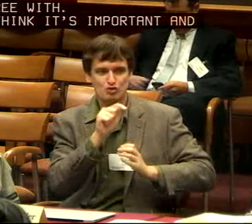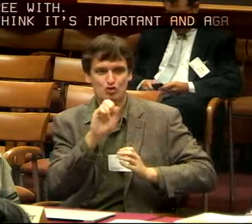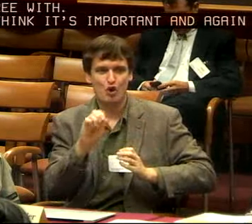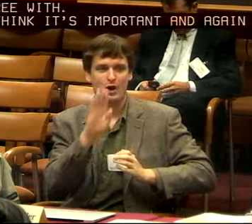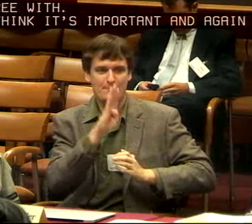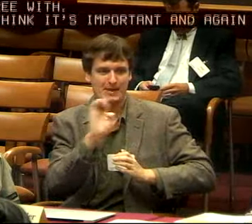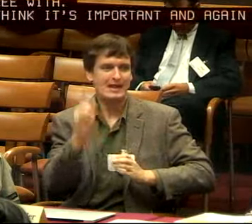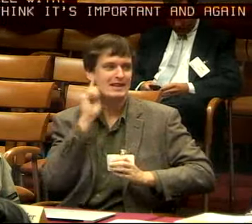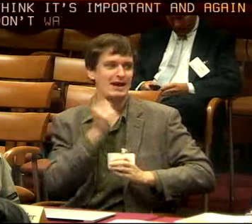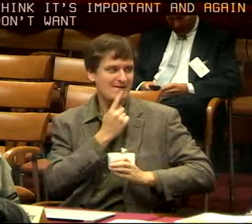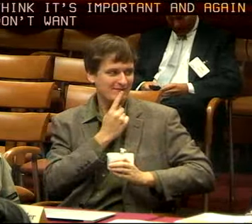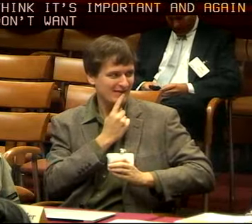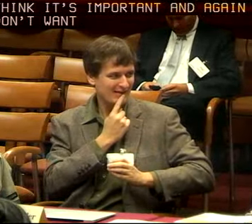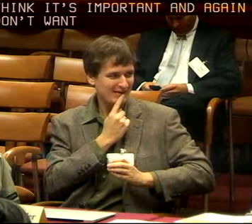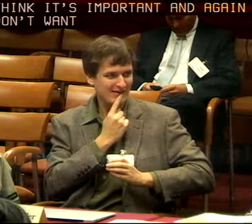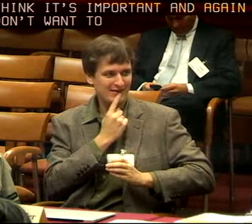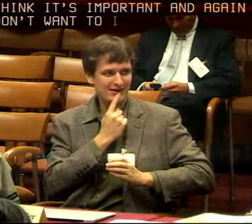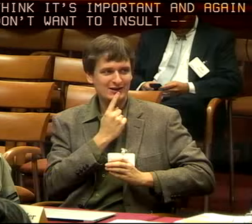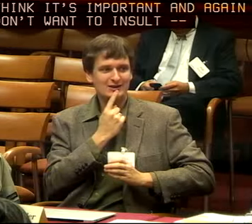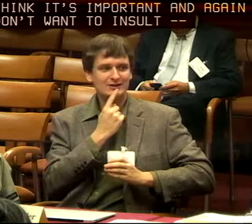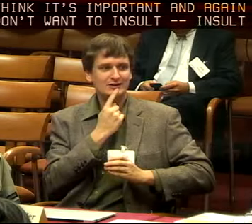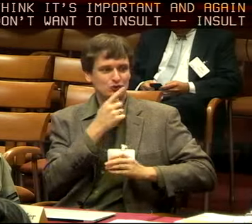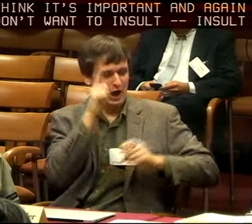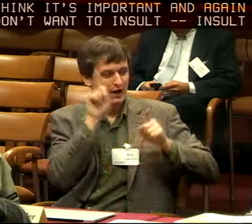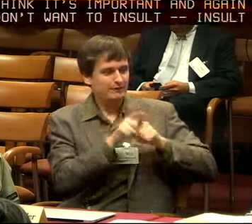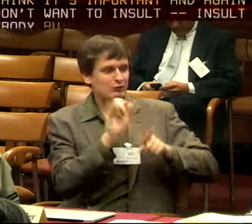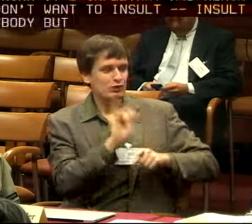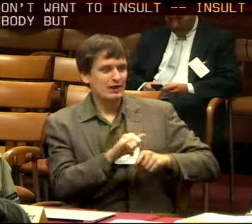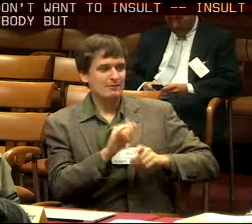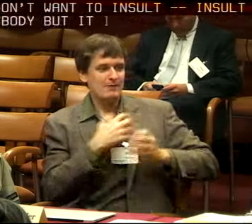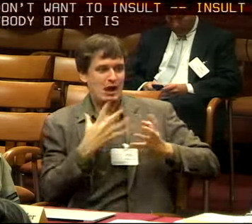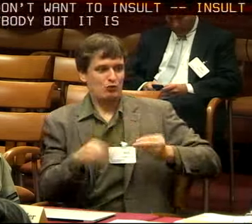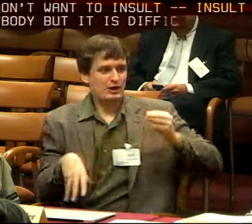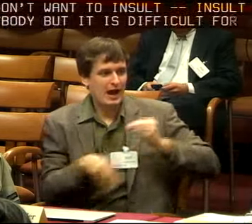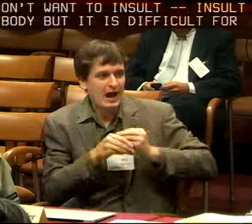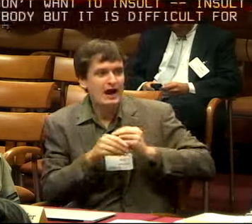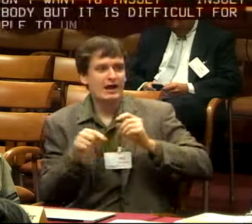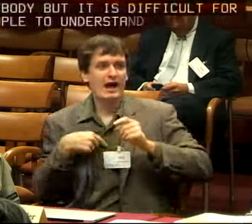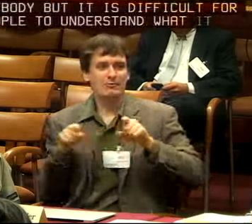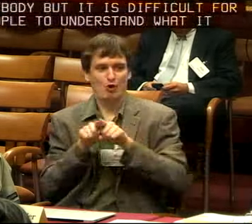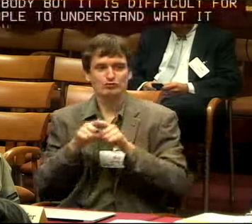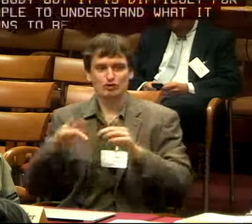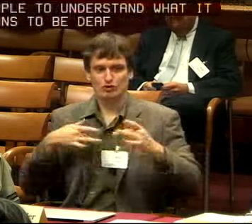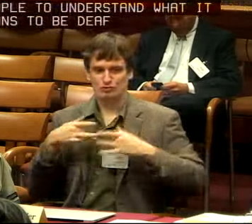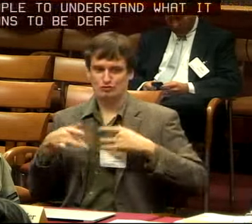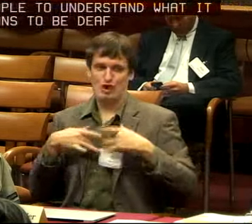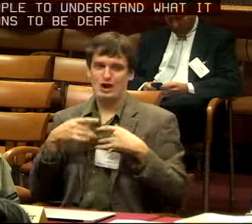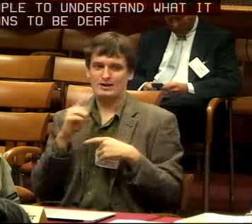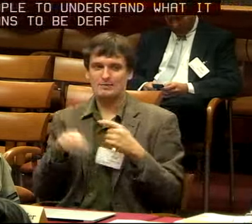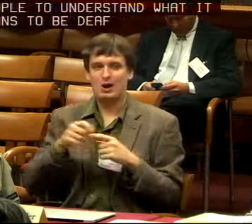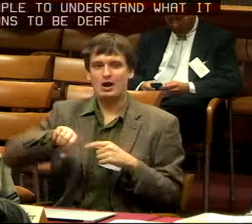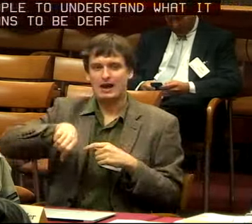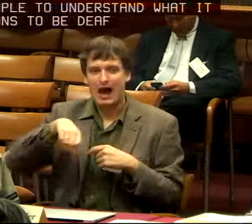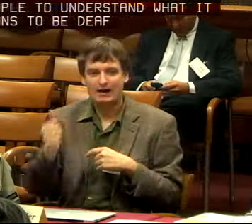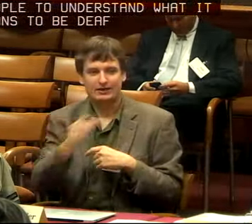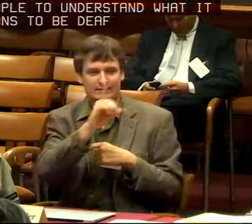understand what it means to be deaf. And so I do agree with that, but I also want to add my concern